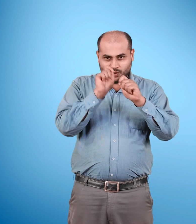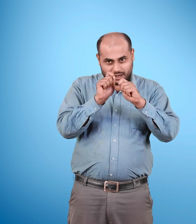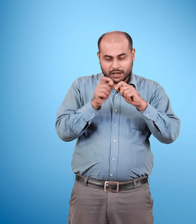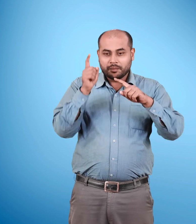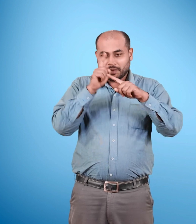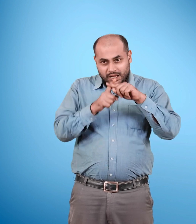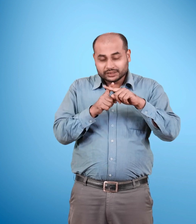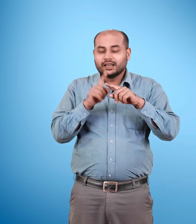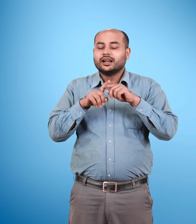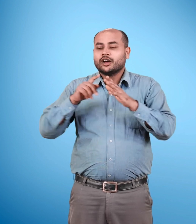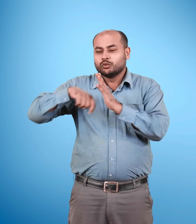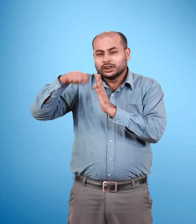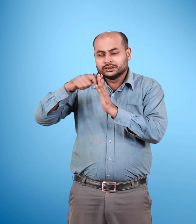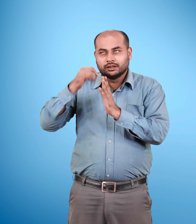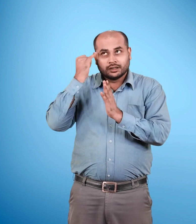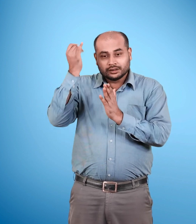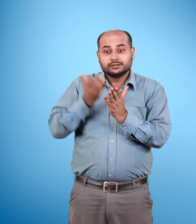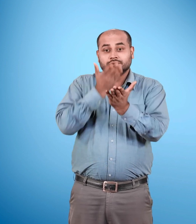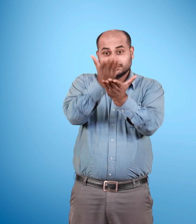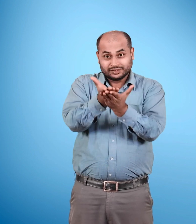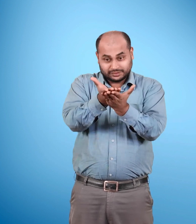Suggested projects and activities.